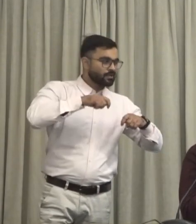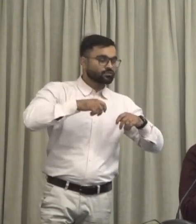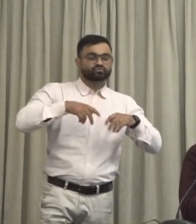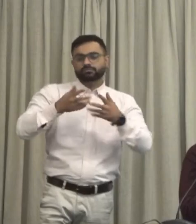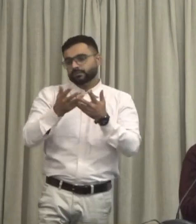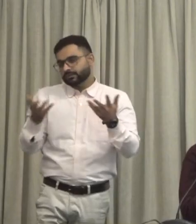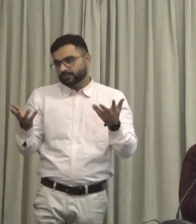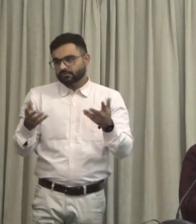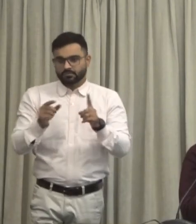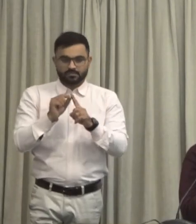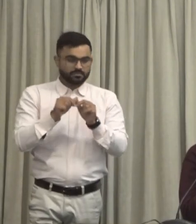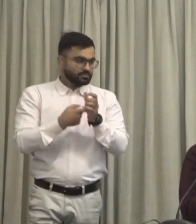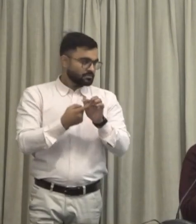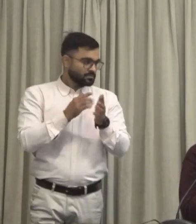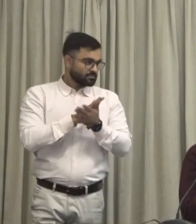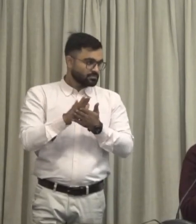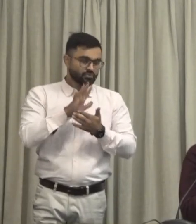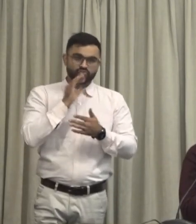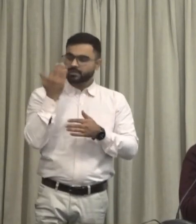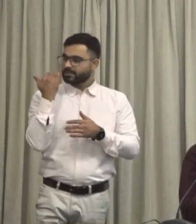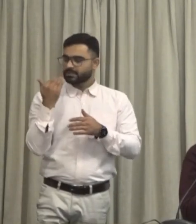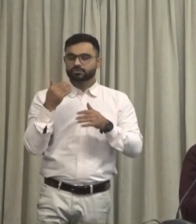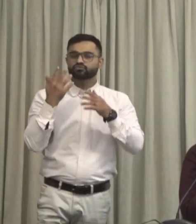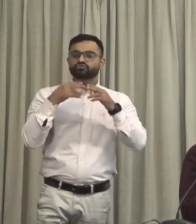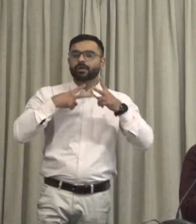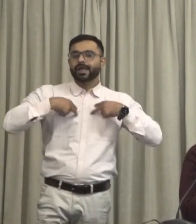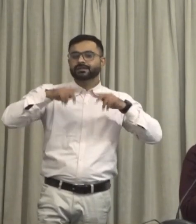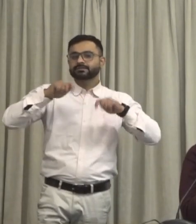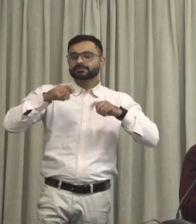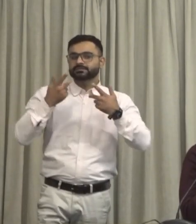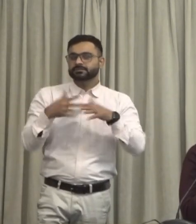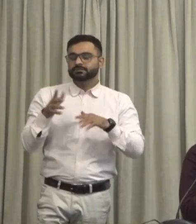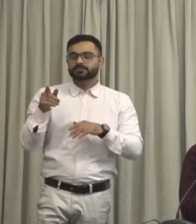courts. And so, Parth, we talked about the recent case in the Supreme Court where